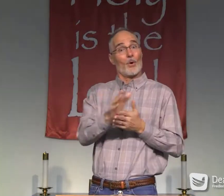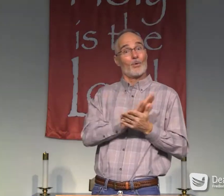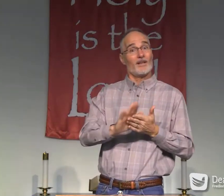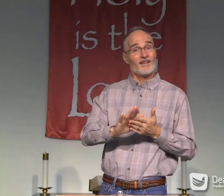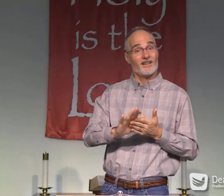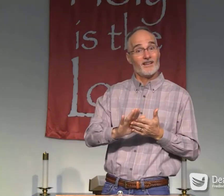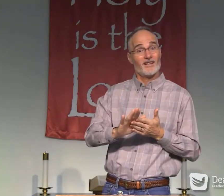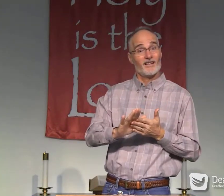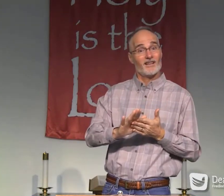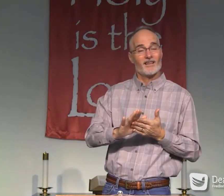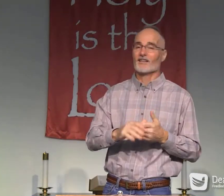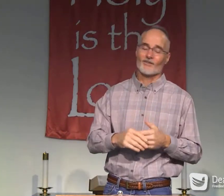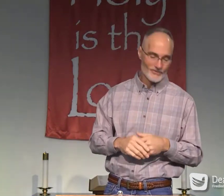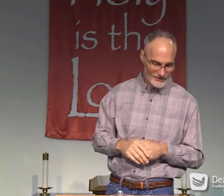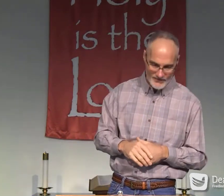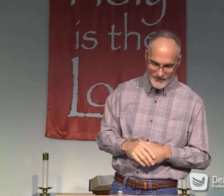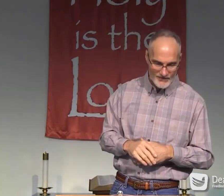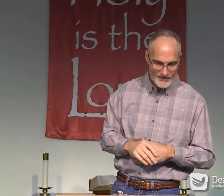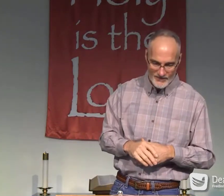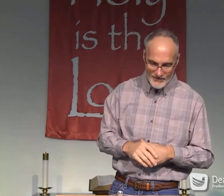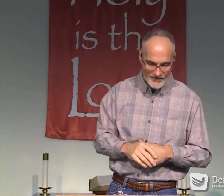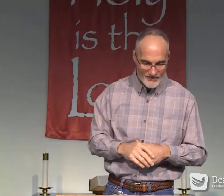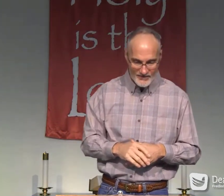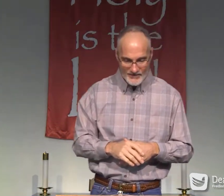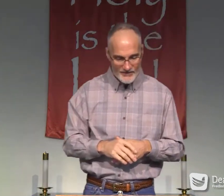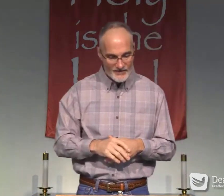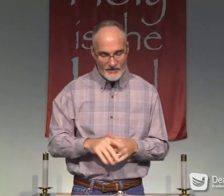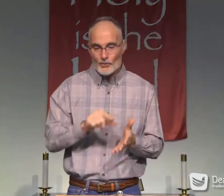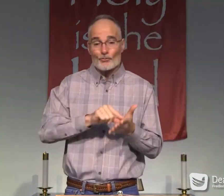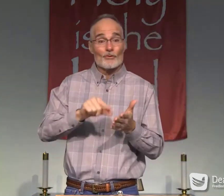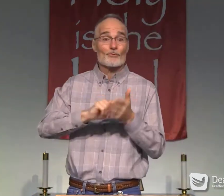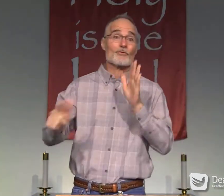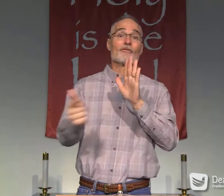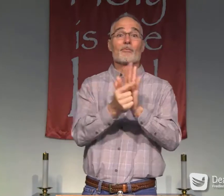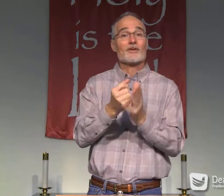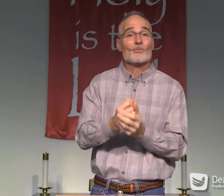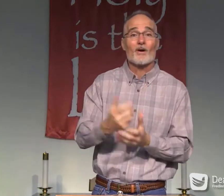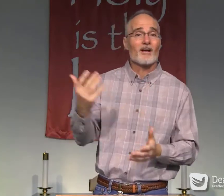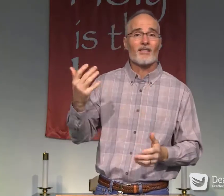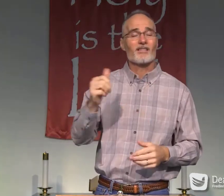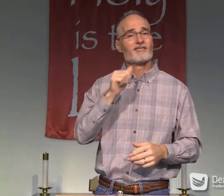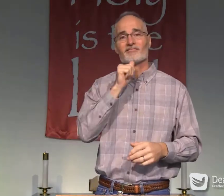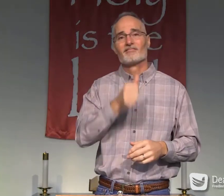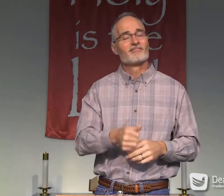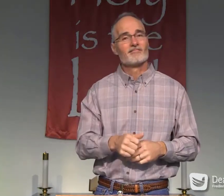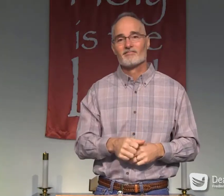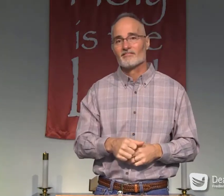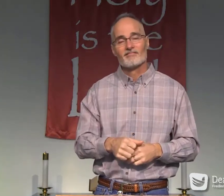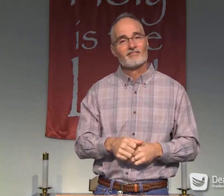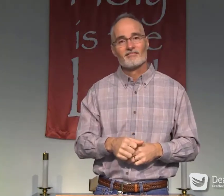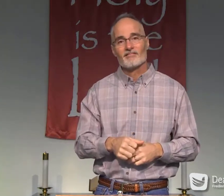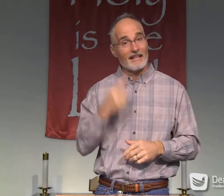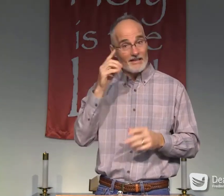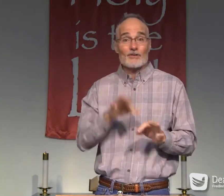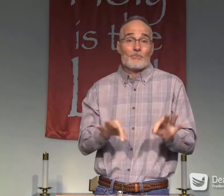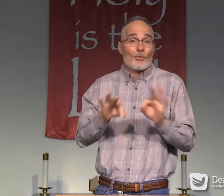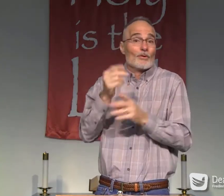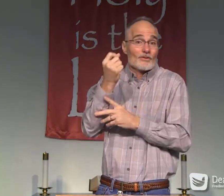and property, if we get rid of it, completely get rid of it, that doesn't make us more holy. And God